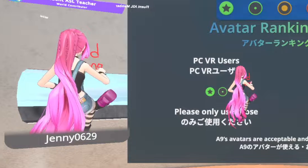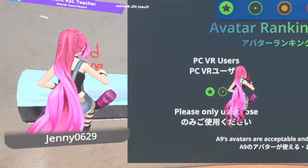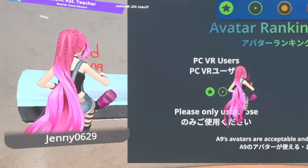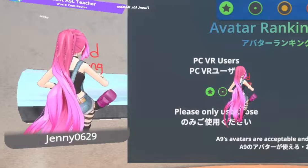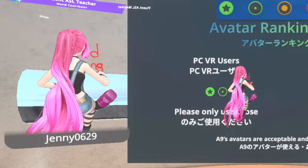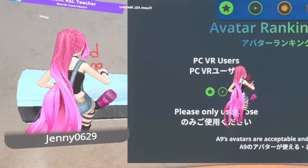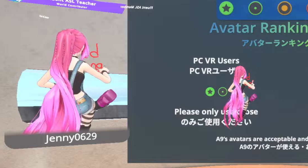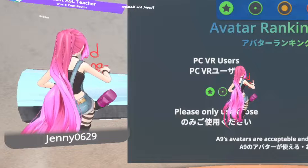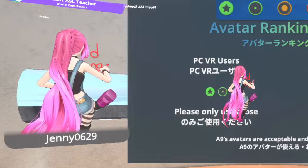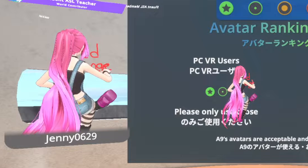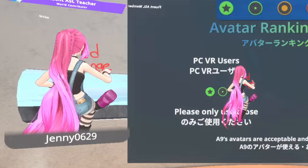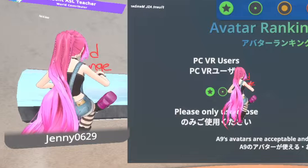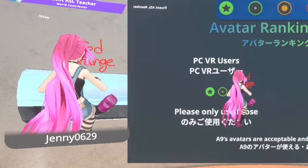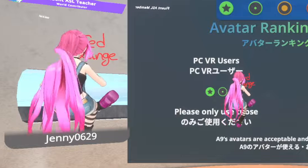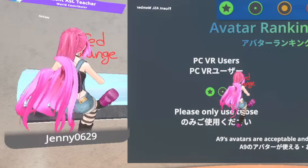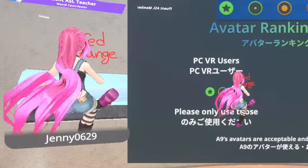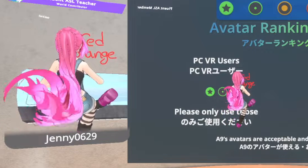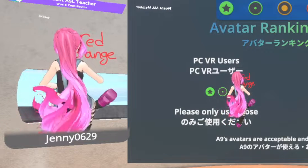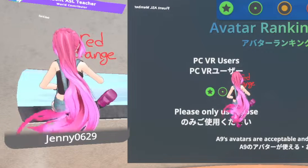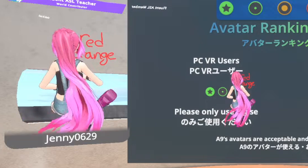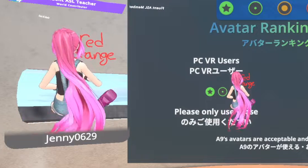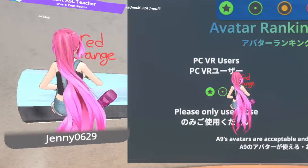orange,